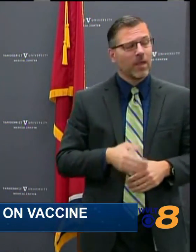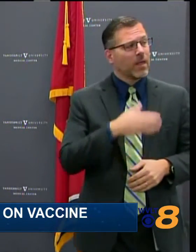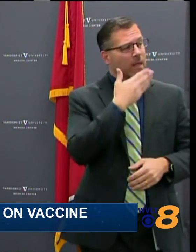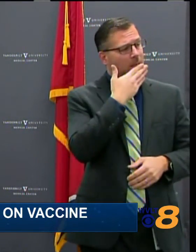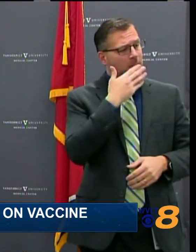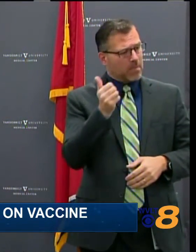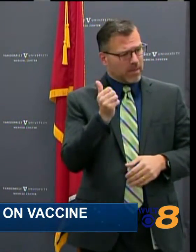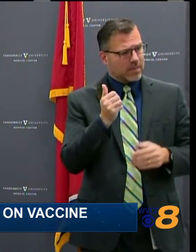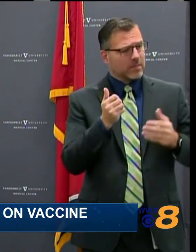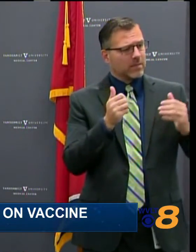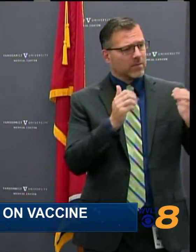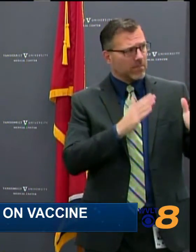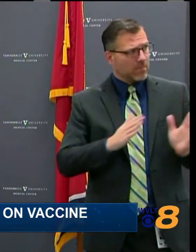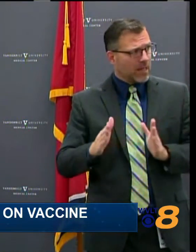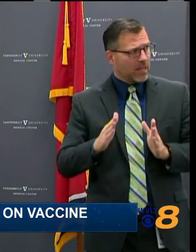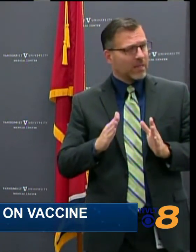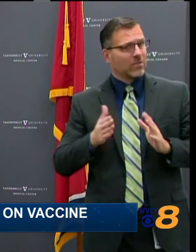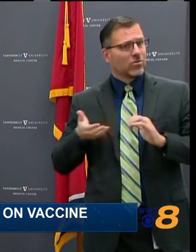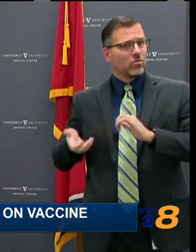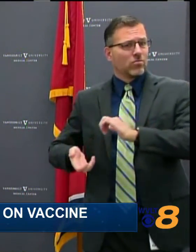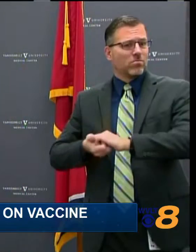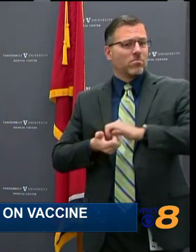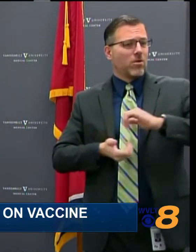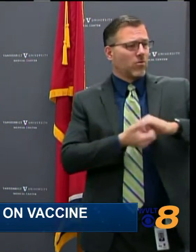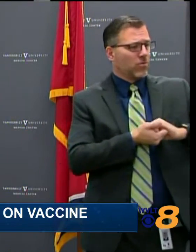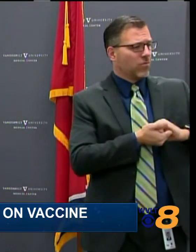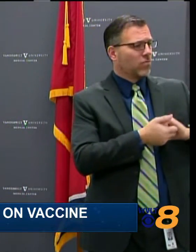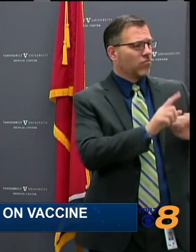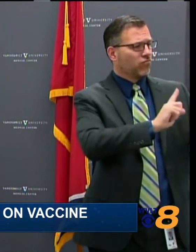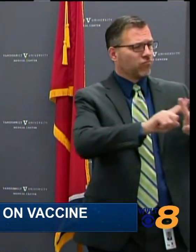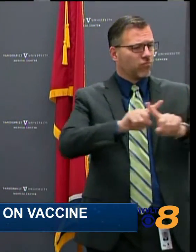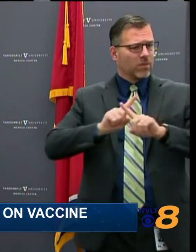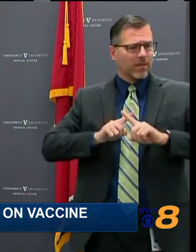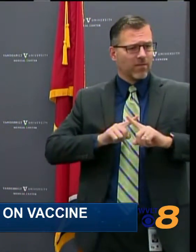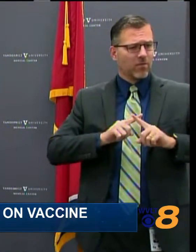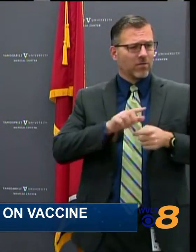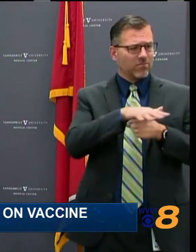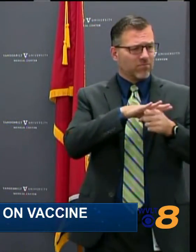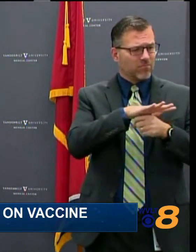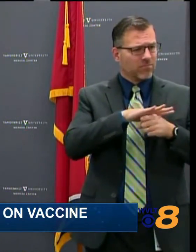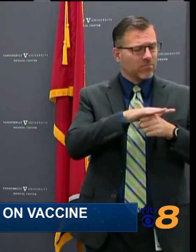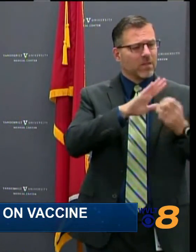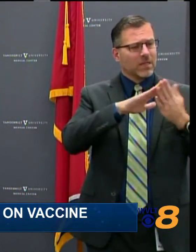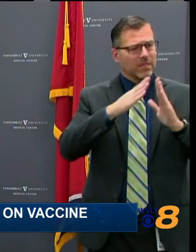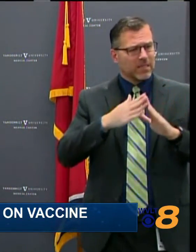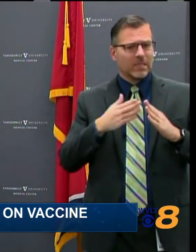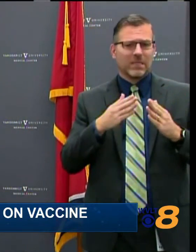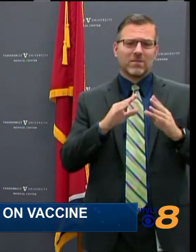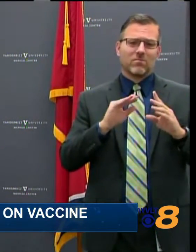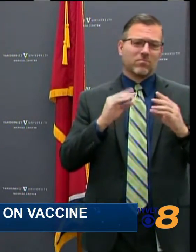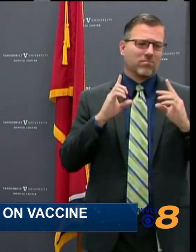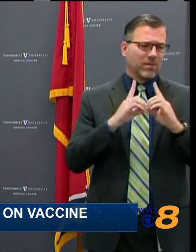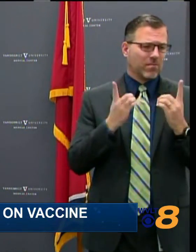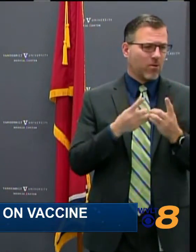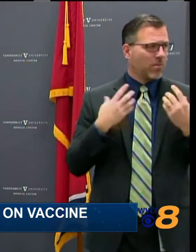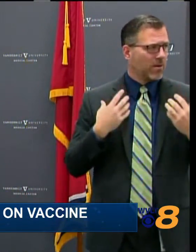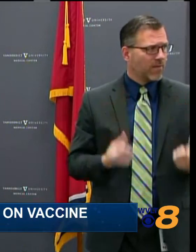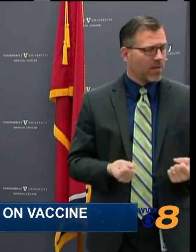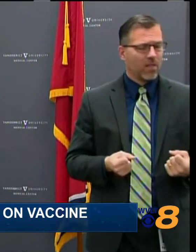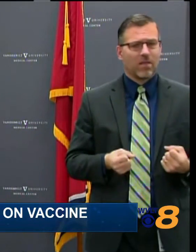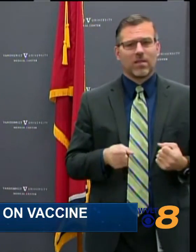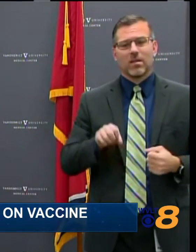that we can do is partner. It's partnering with local officials. It's partnering with departments of health. It's partnering with